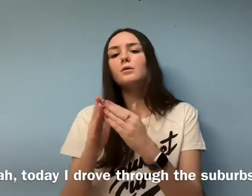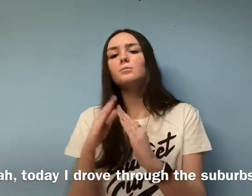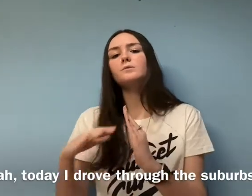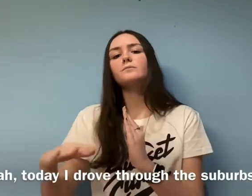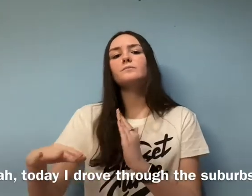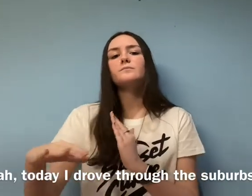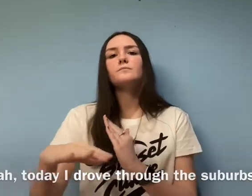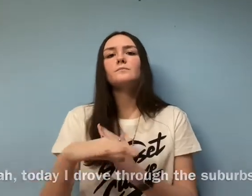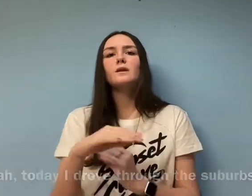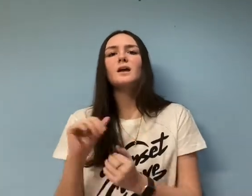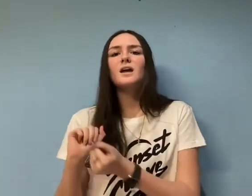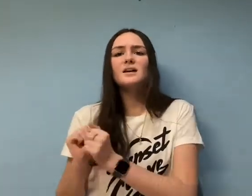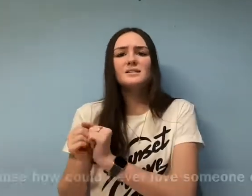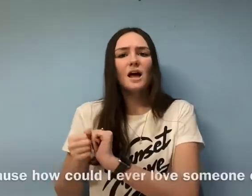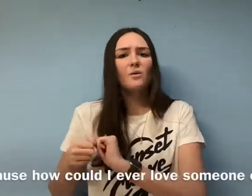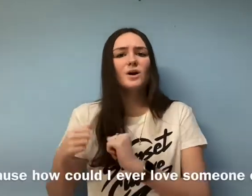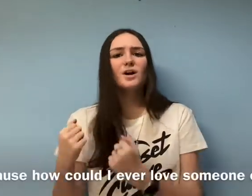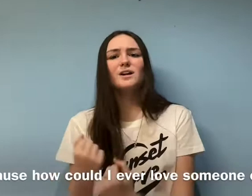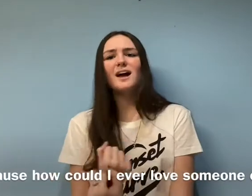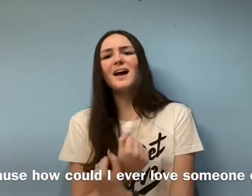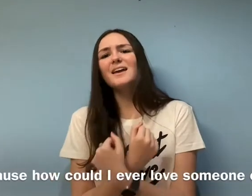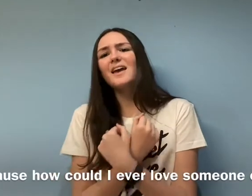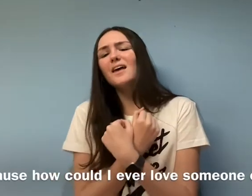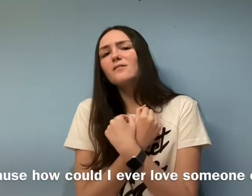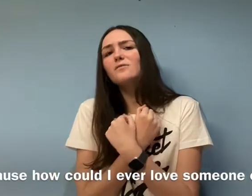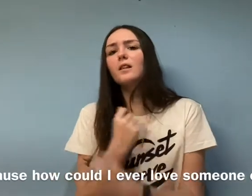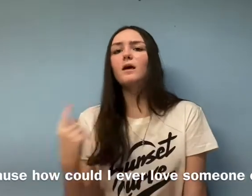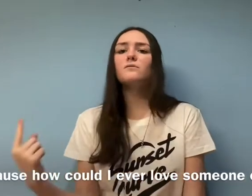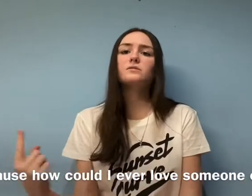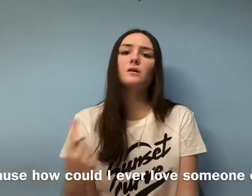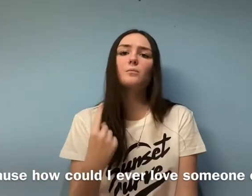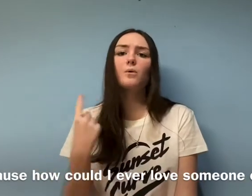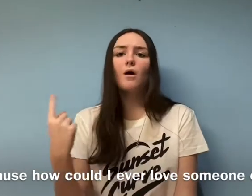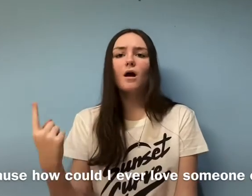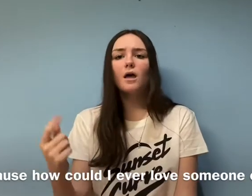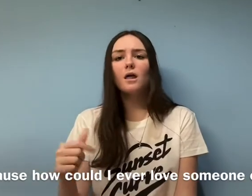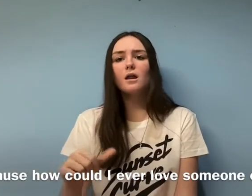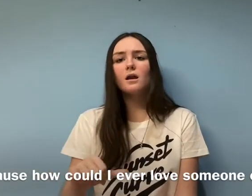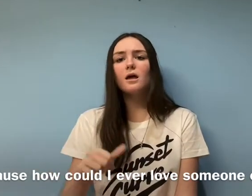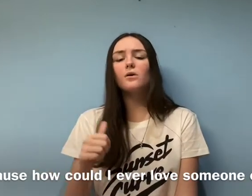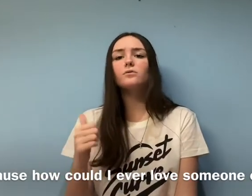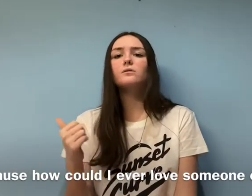suburbs. Cause how could I ever love someone else?